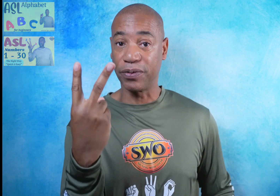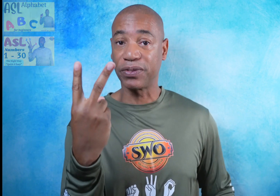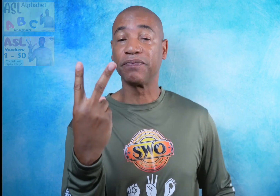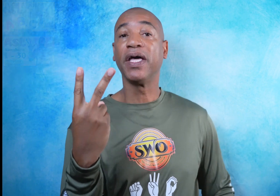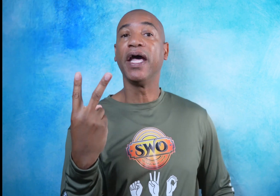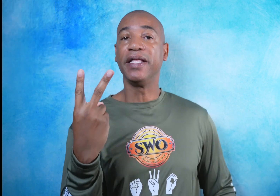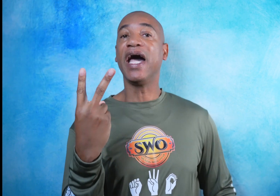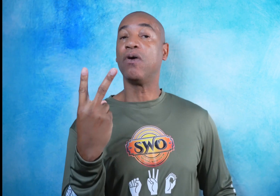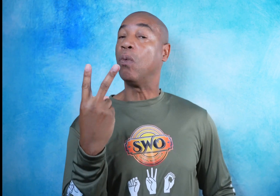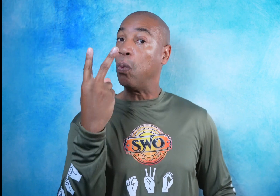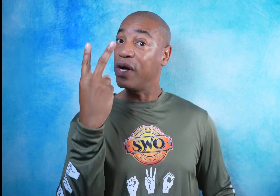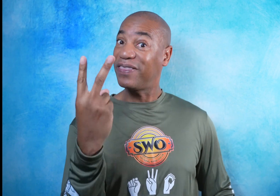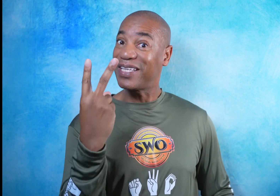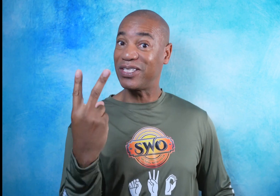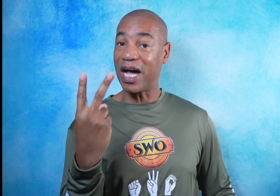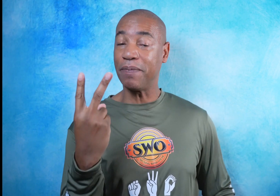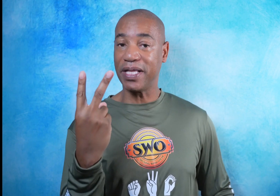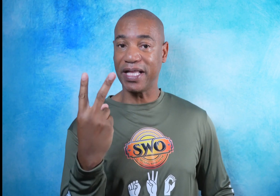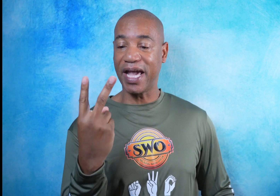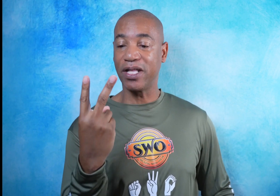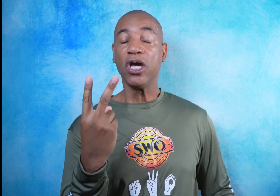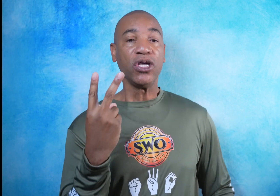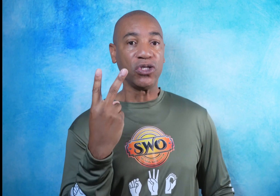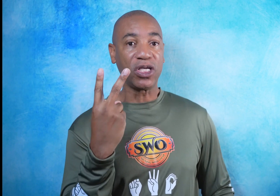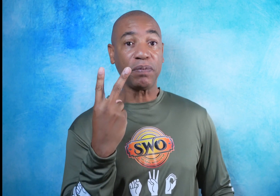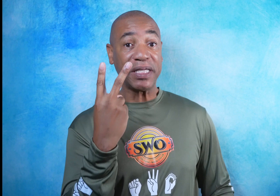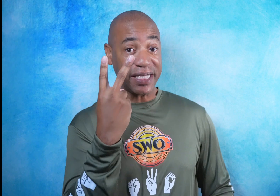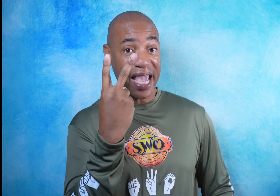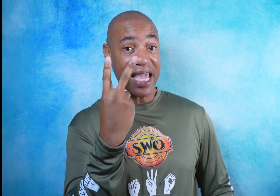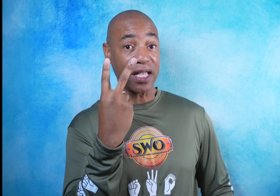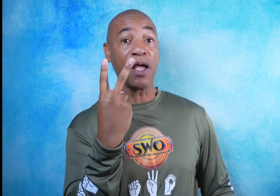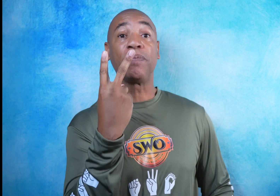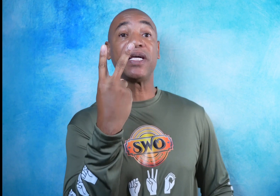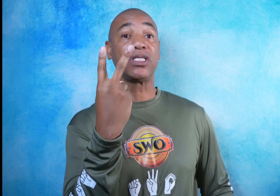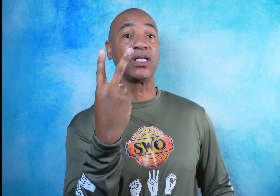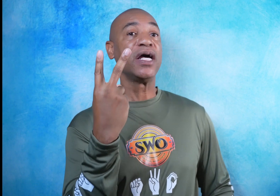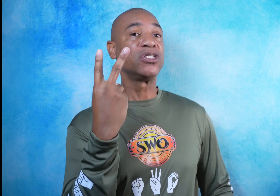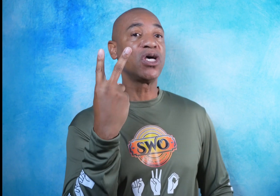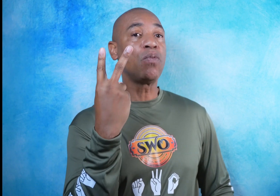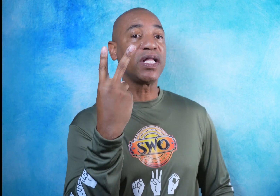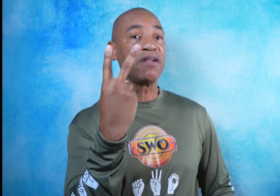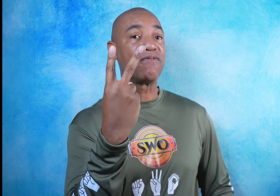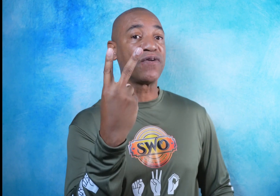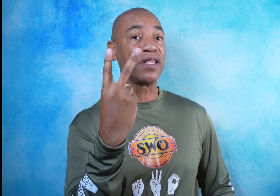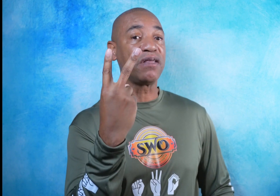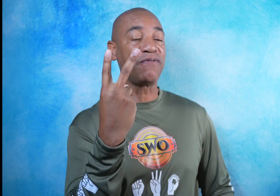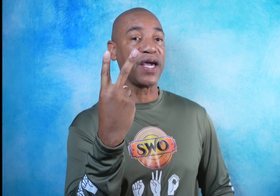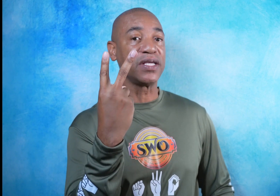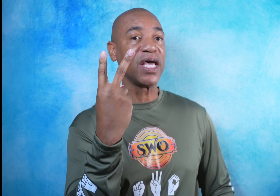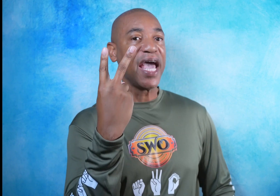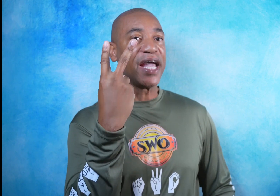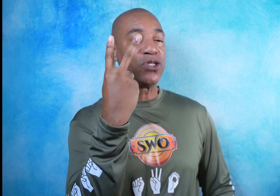numbers. Now, with this dominant hand, you simply take it and place it somewhat in front of the face and do